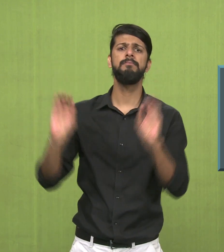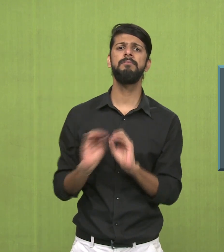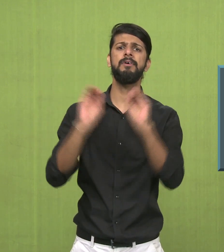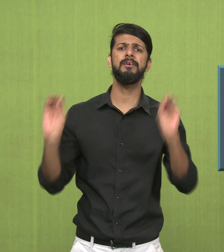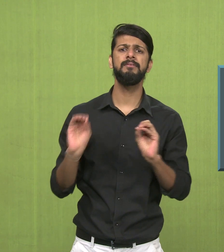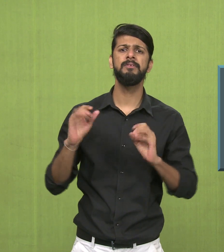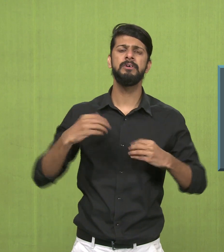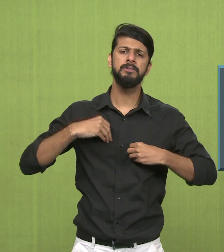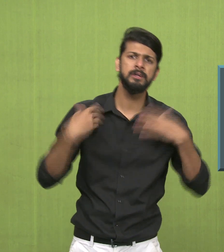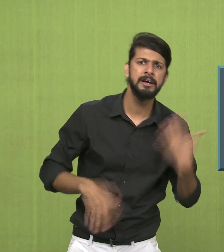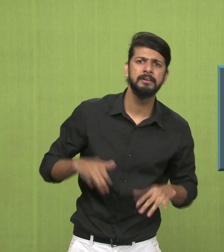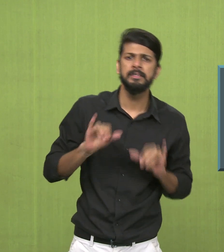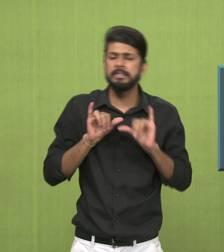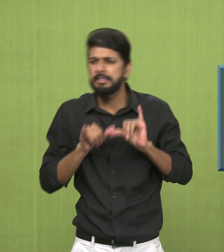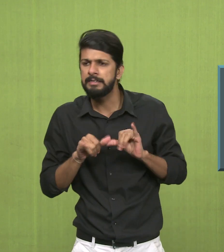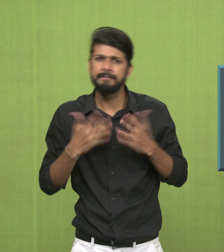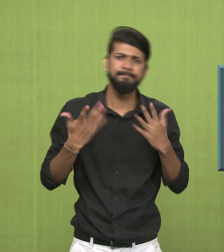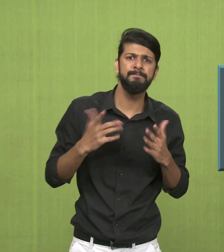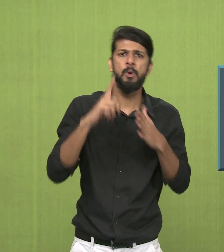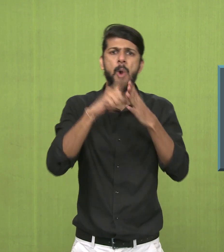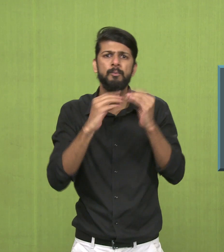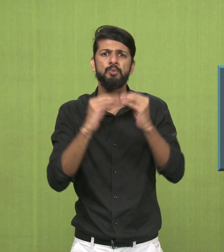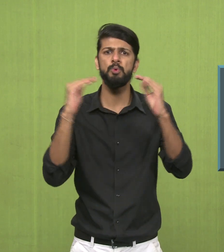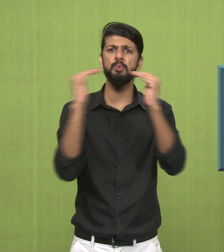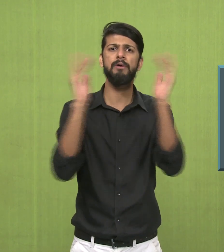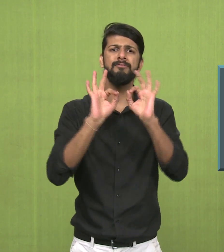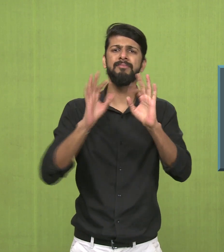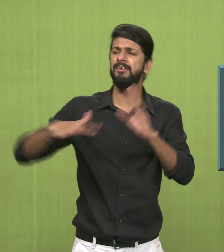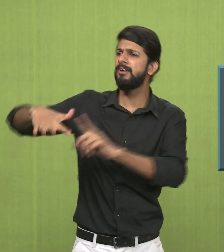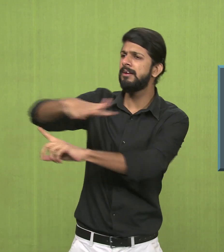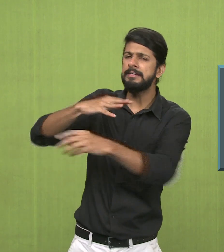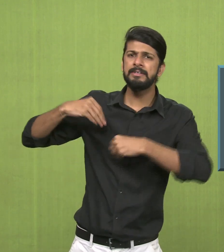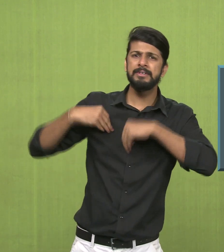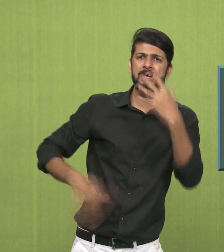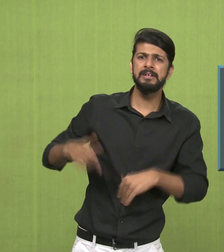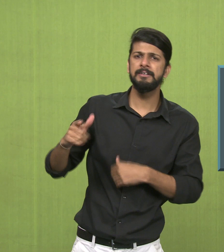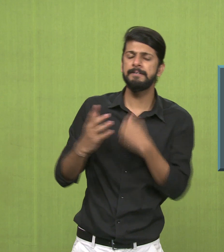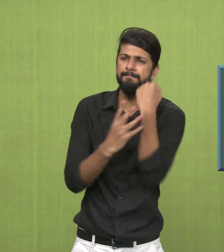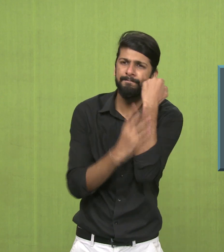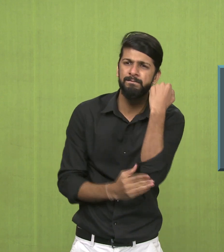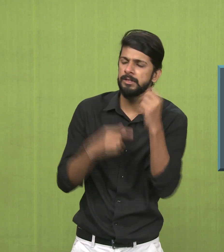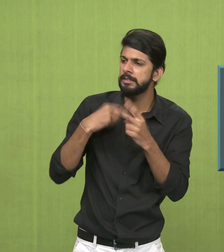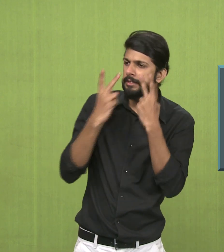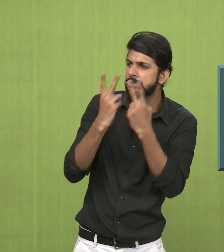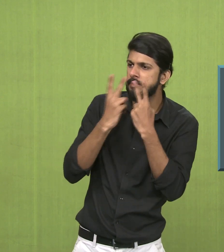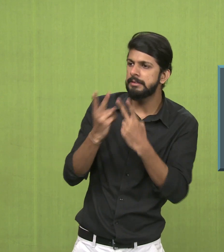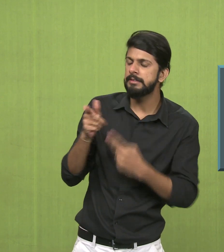Marginalized sections like women who had no independence in their life, no equality, were vulnerable and